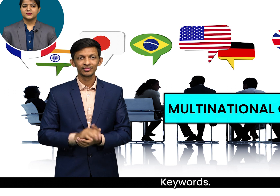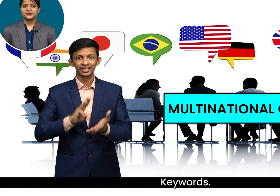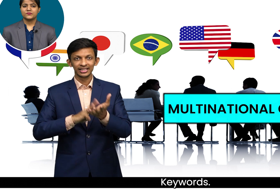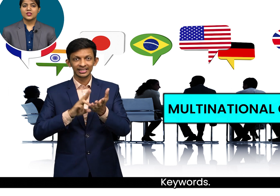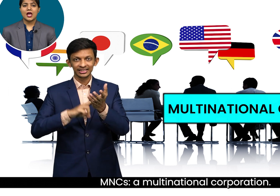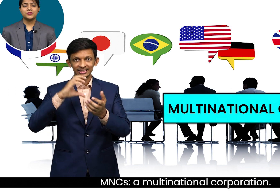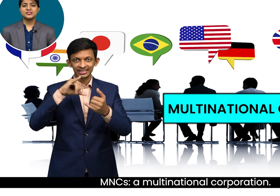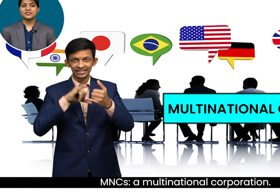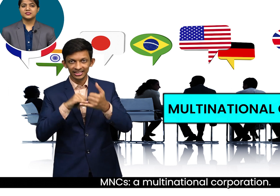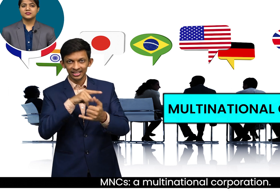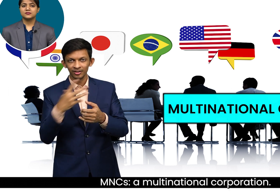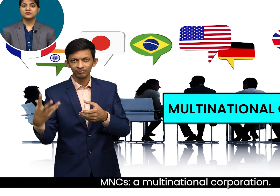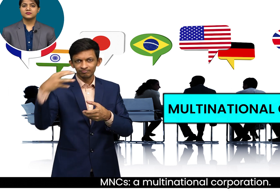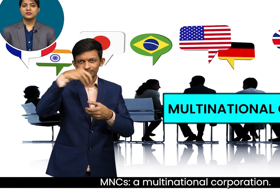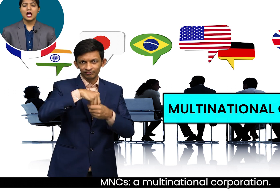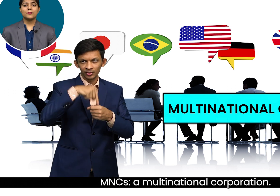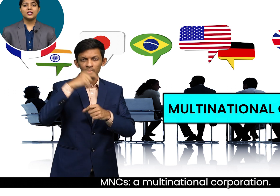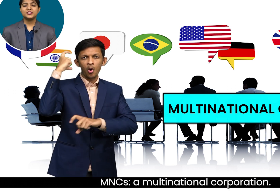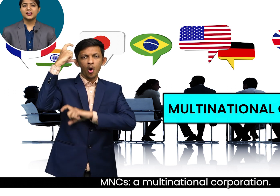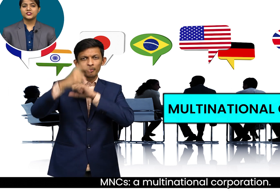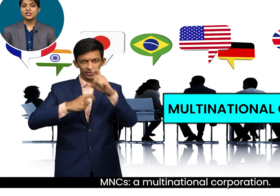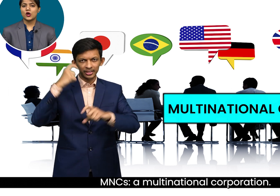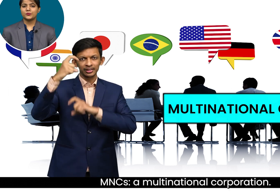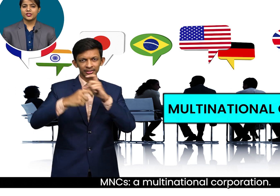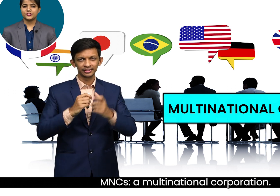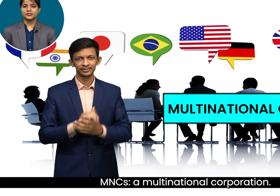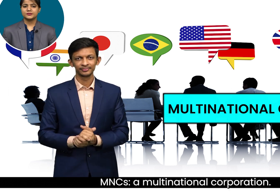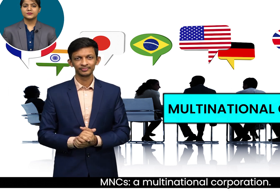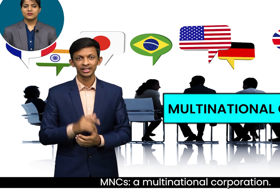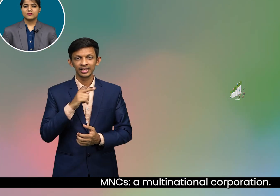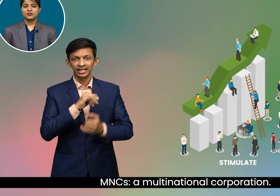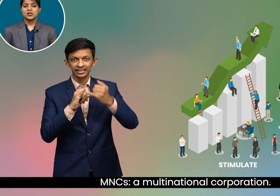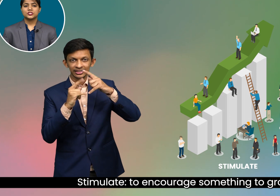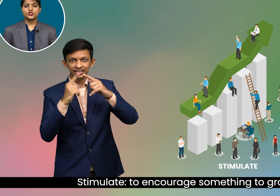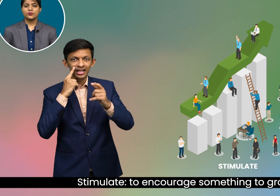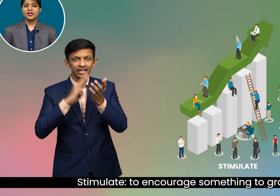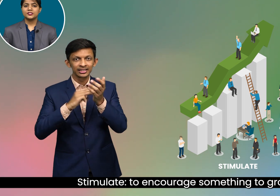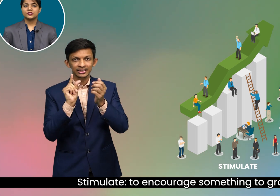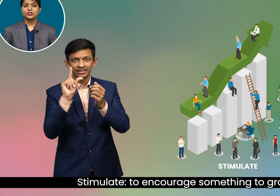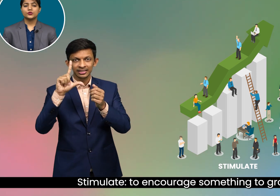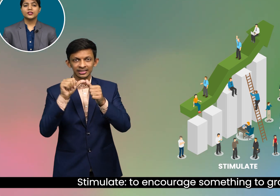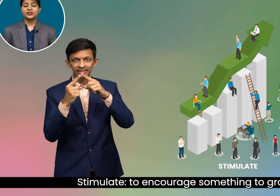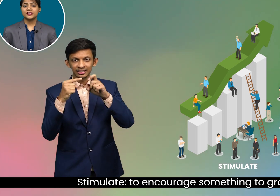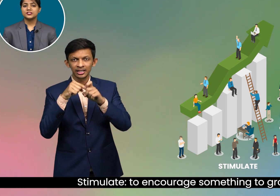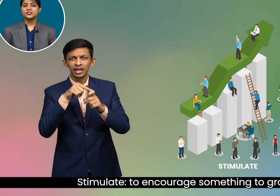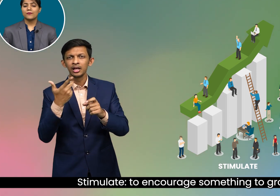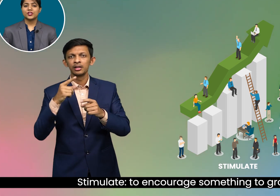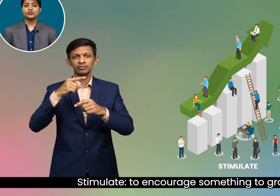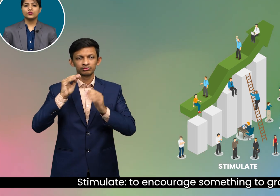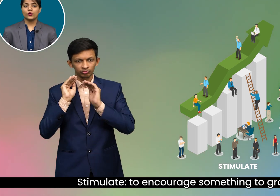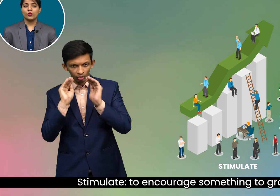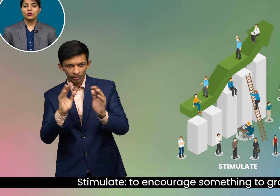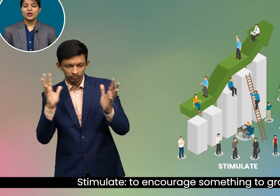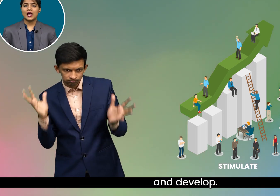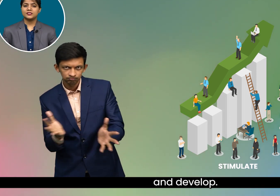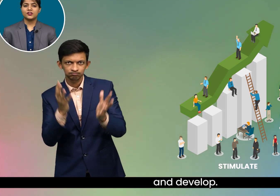Keywords. MNCs, a multinational corporation. Stimulate, to encourage something